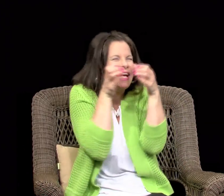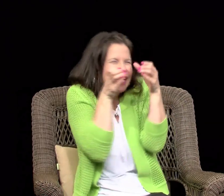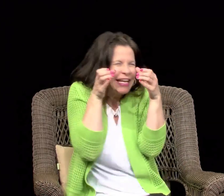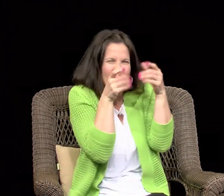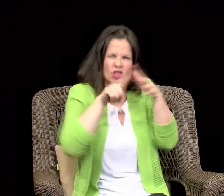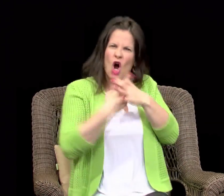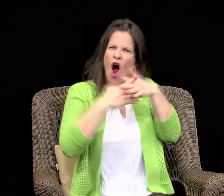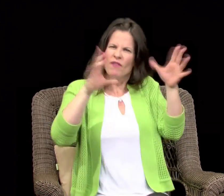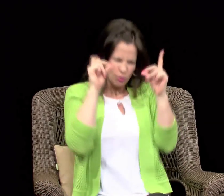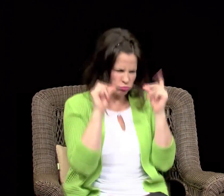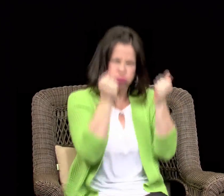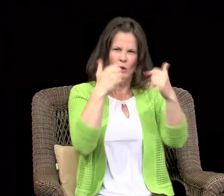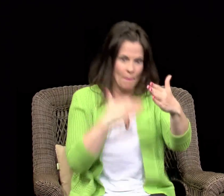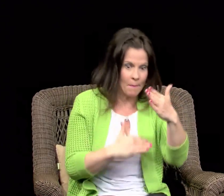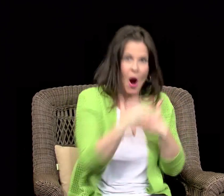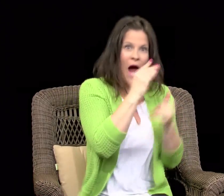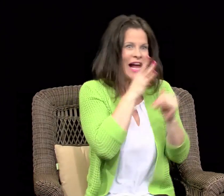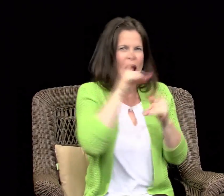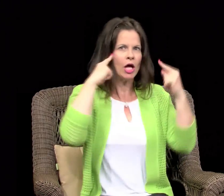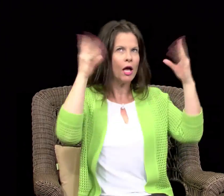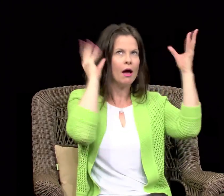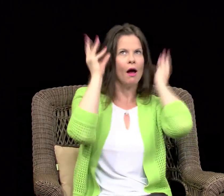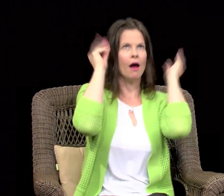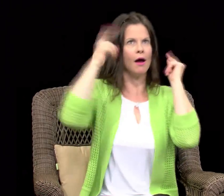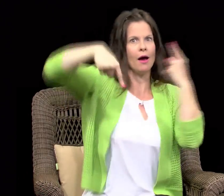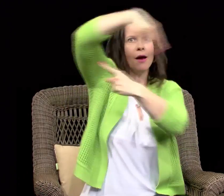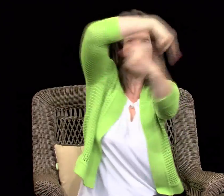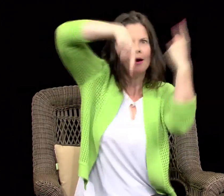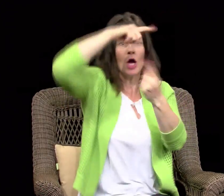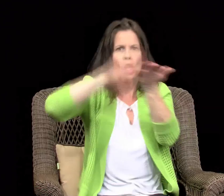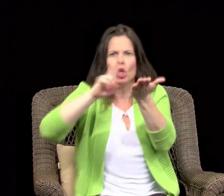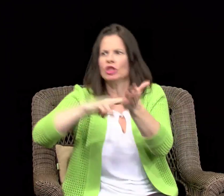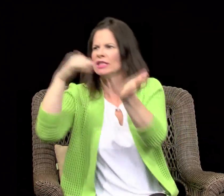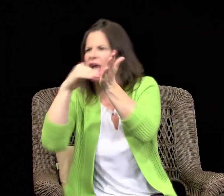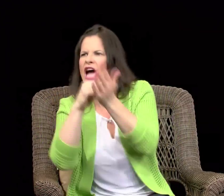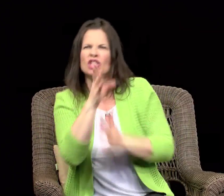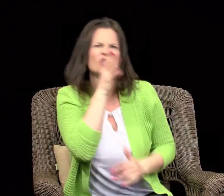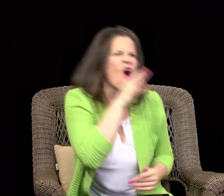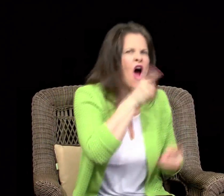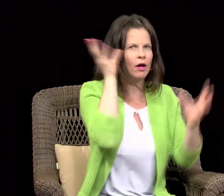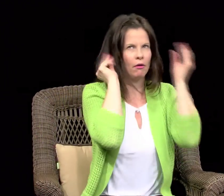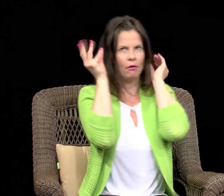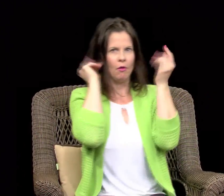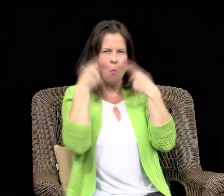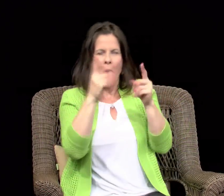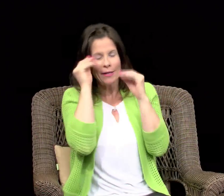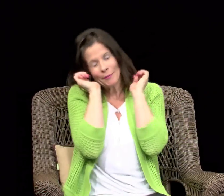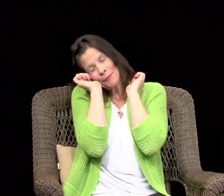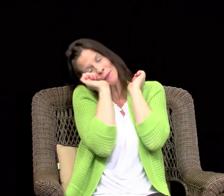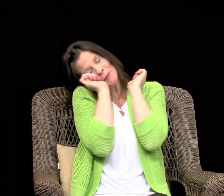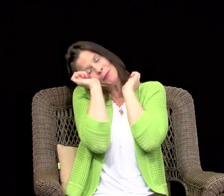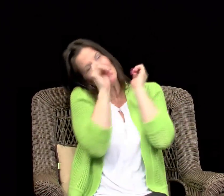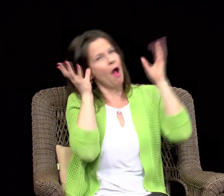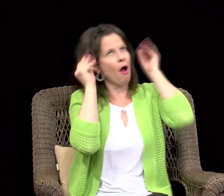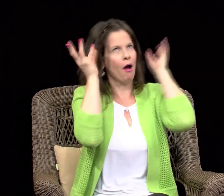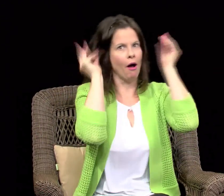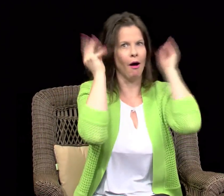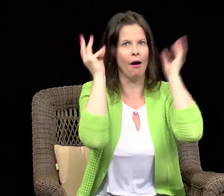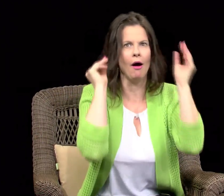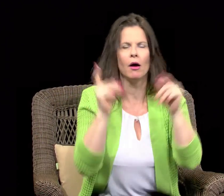parents can hear, and parents right away start communicating with them, and the children can hear, they can hear other people even when they're sleeping, they